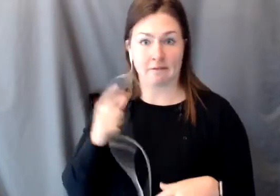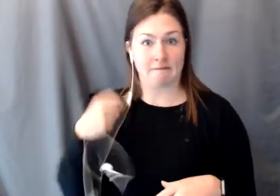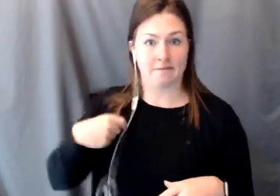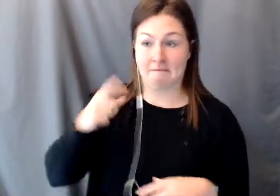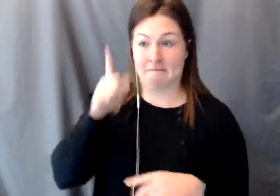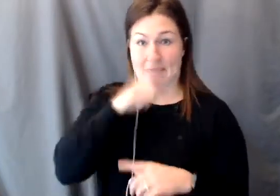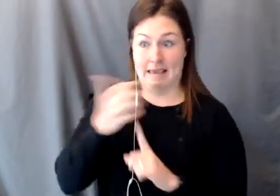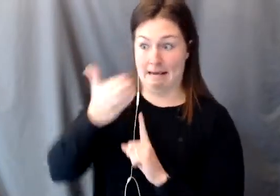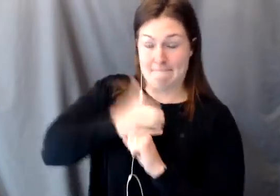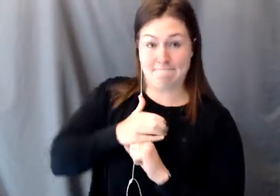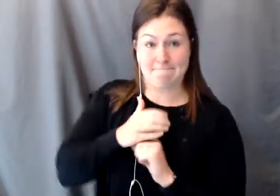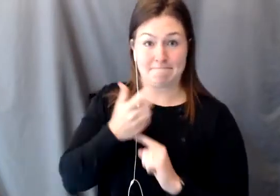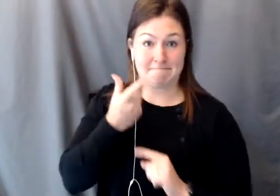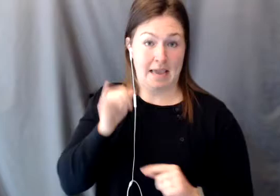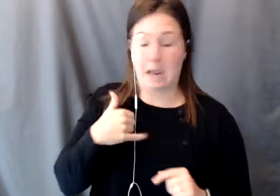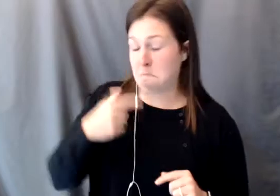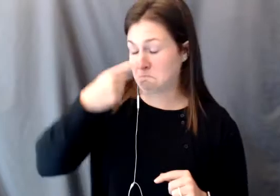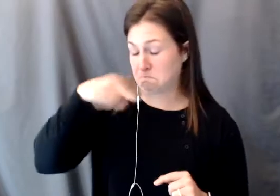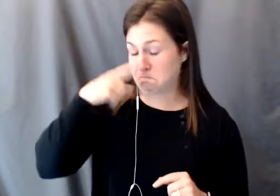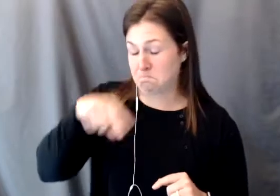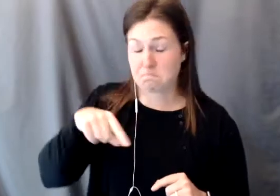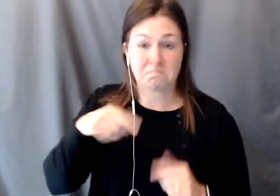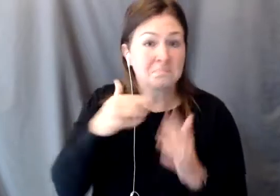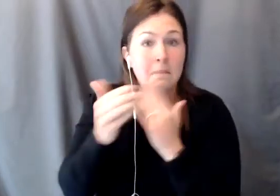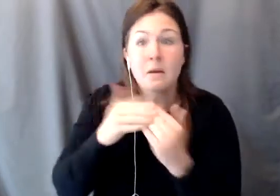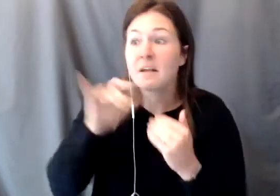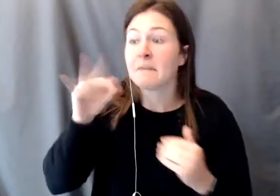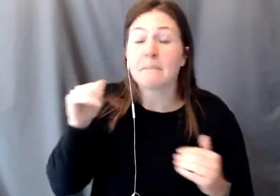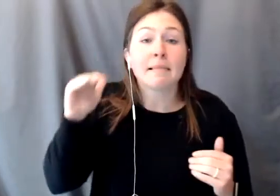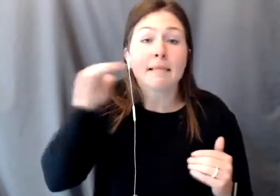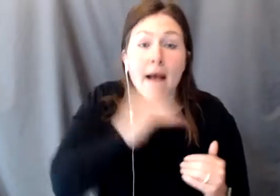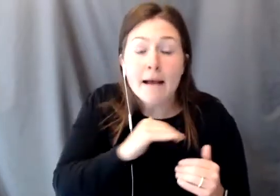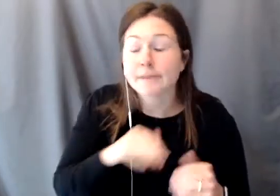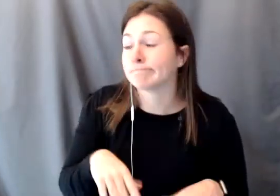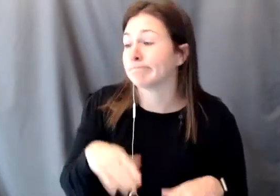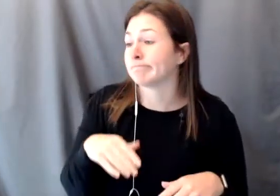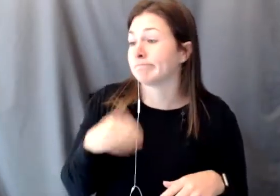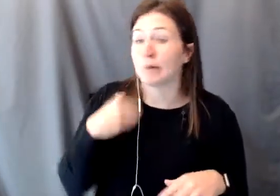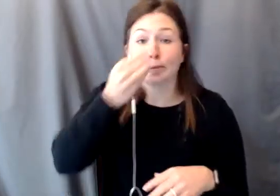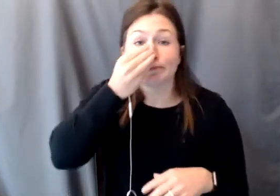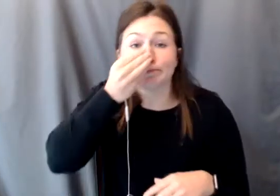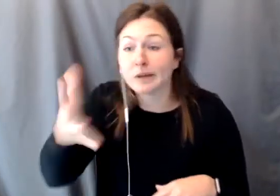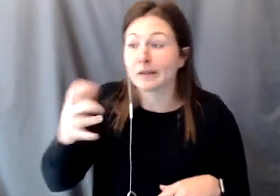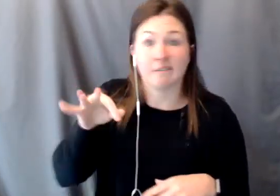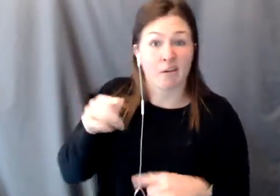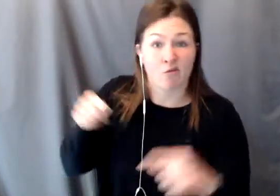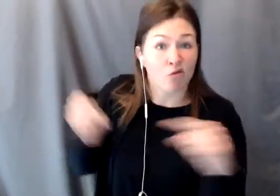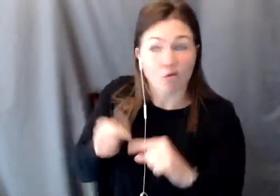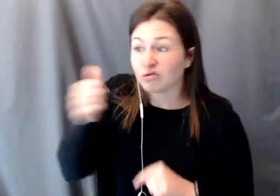if I'm lying to you and I'm going to hurt you. I don't care about any of that. I care about the